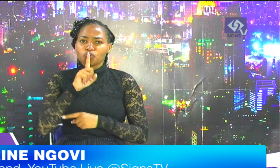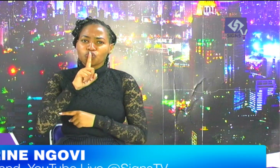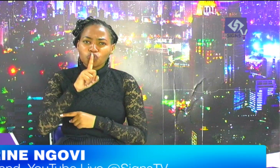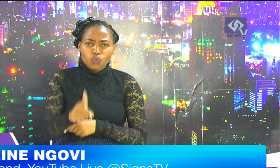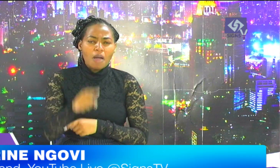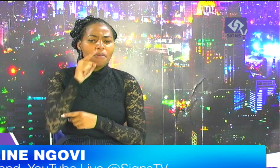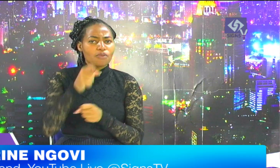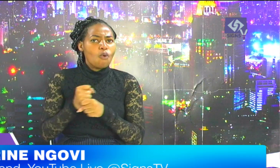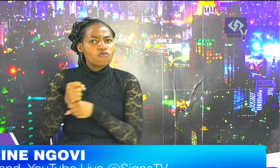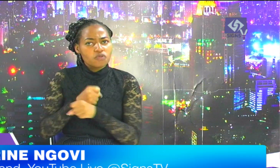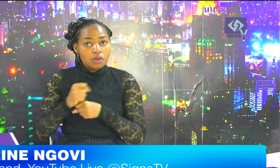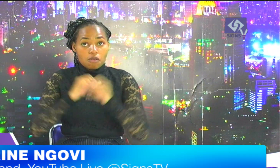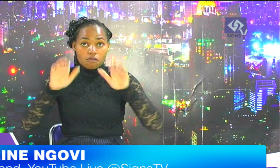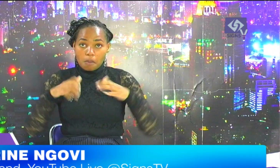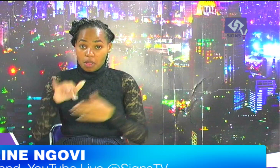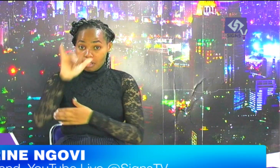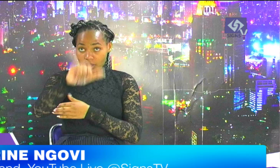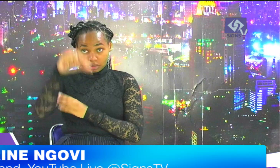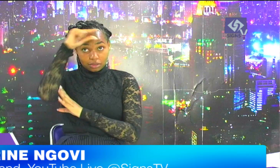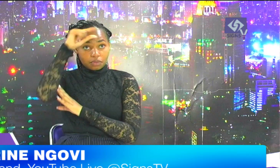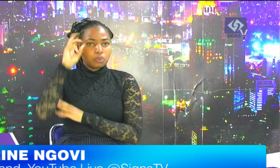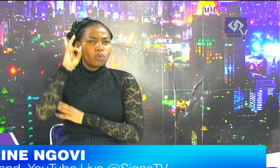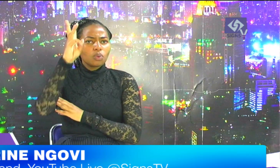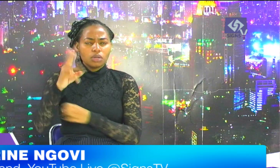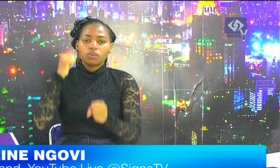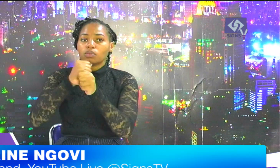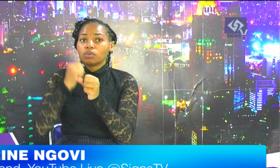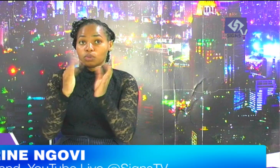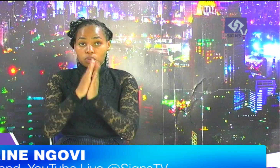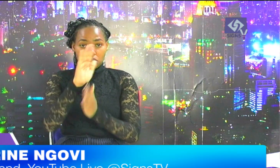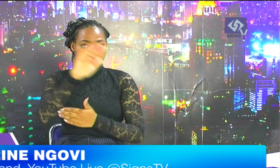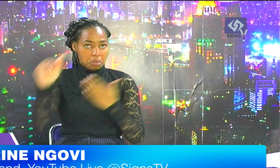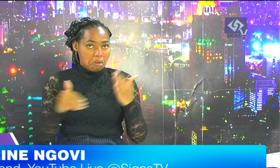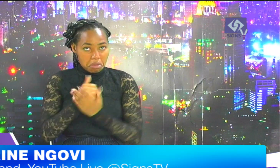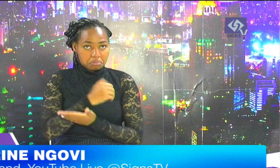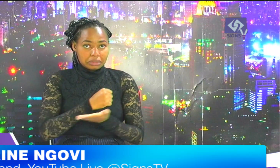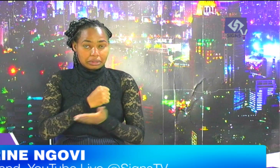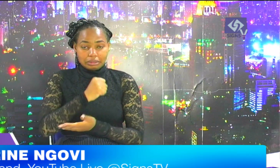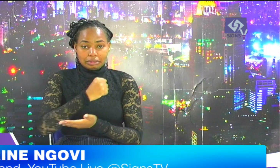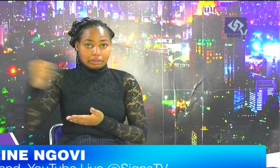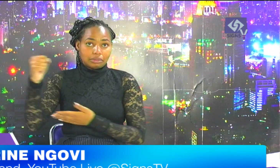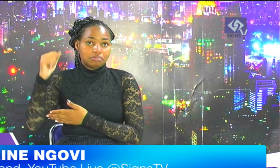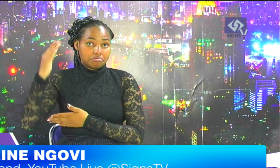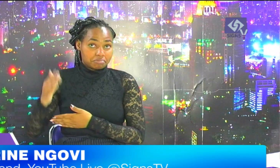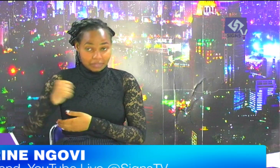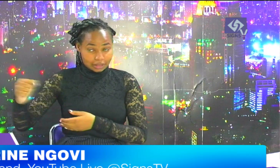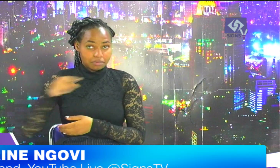He also assured coffee farmers that the government will work with all stakeholders to